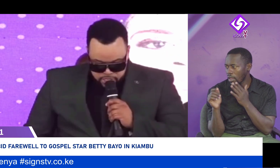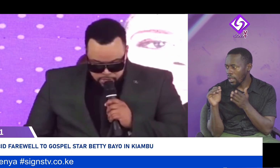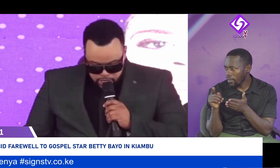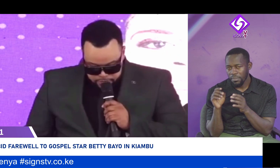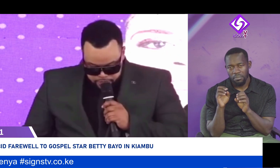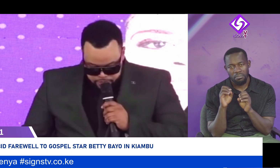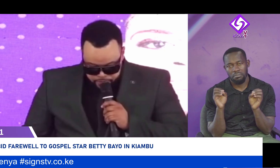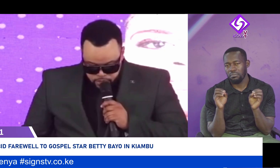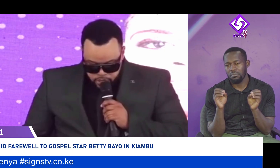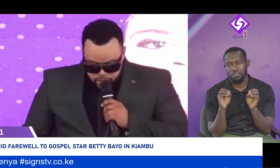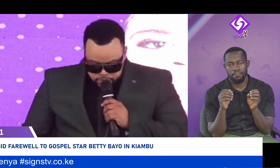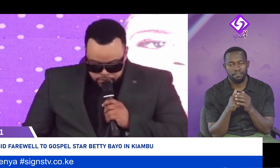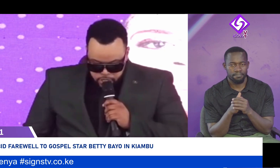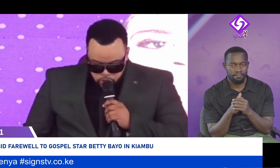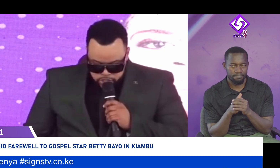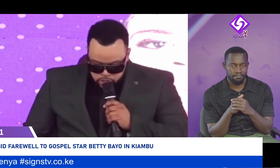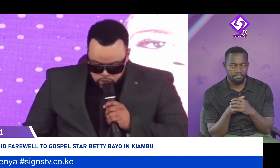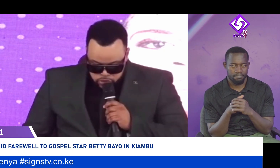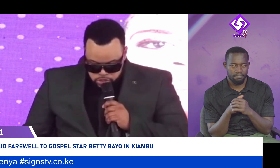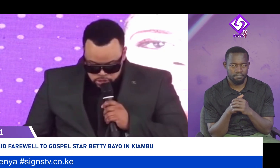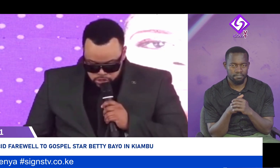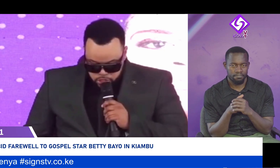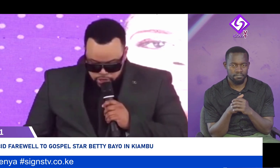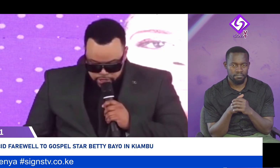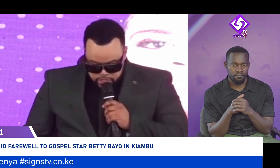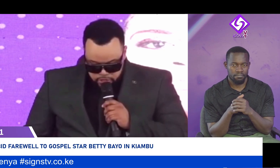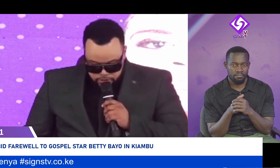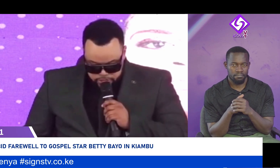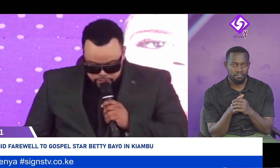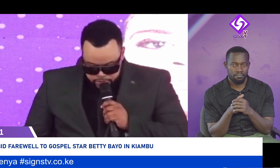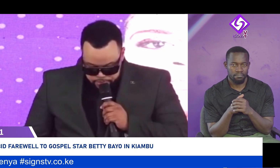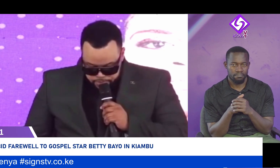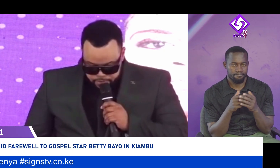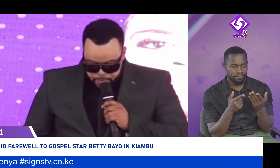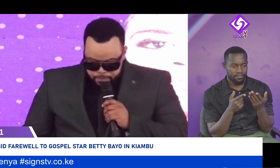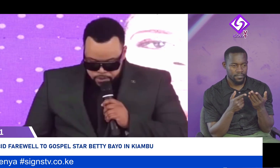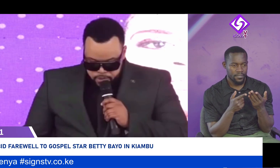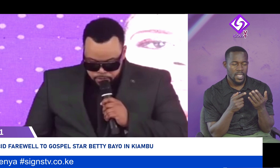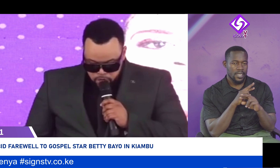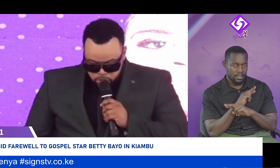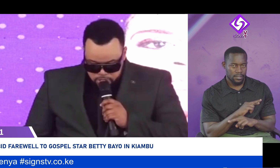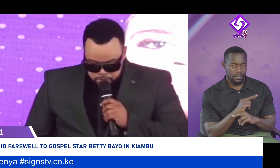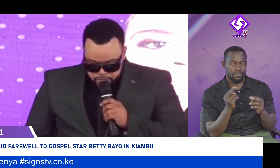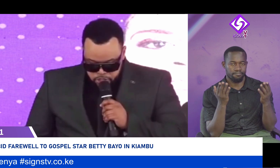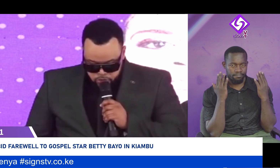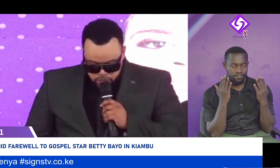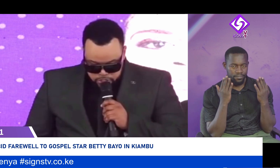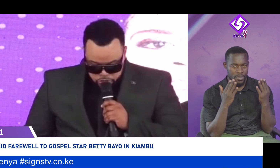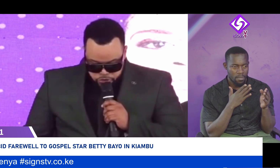my love, and hold it close in your internal rest. My commitment to our